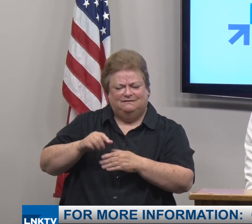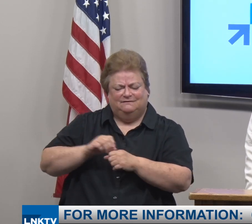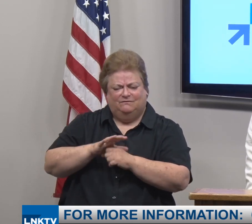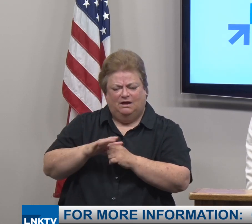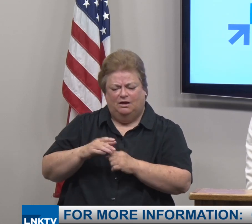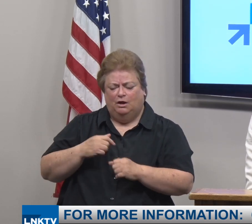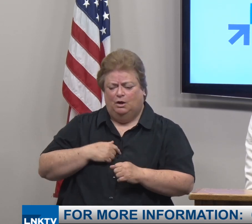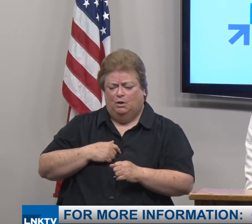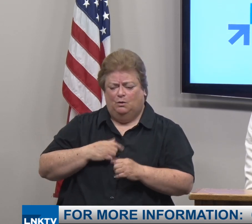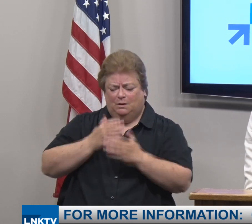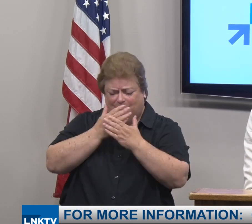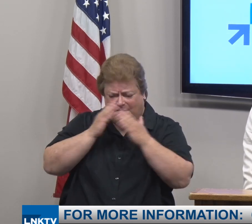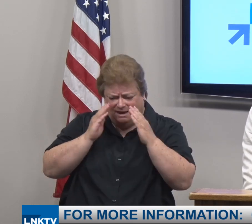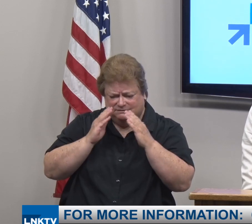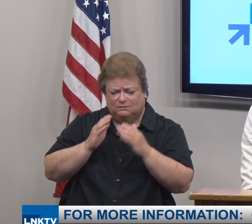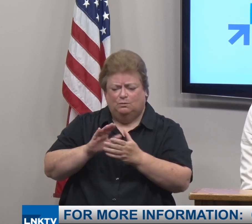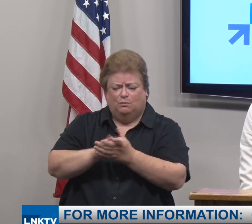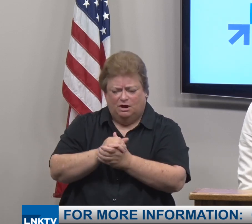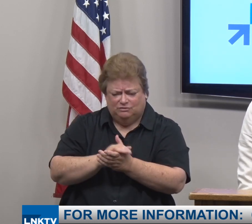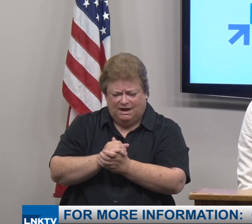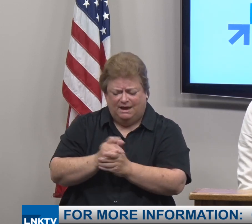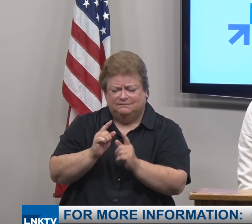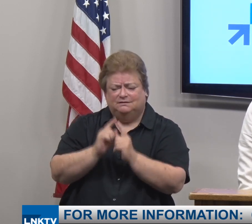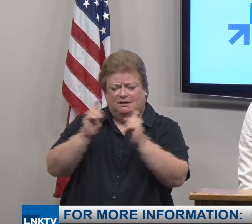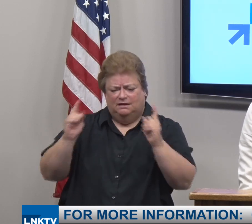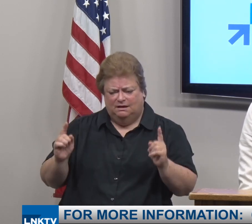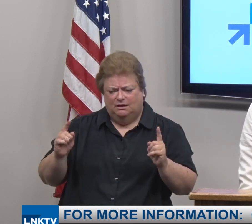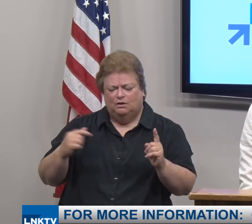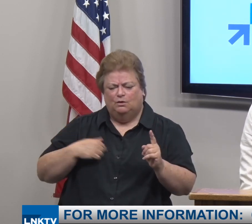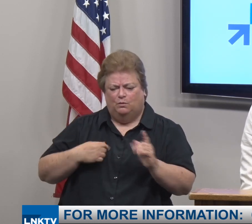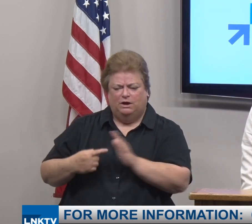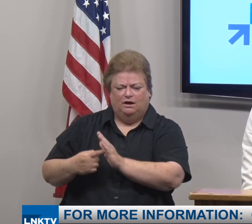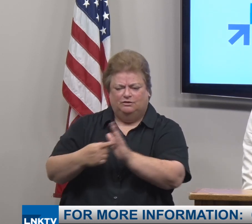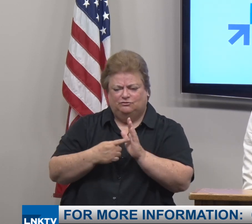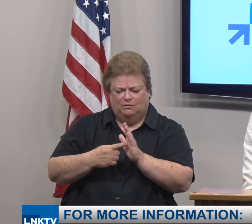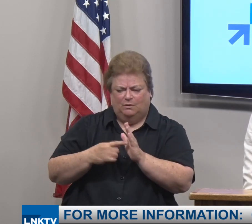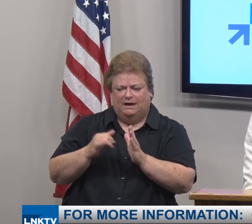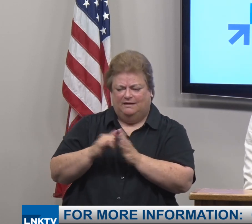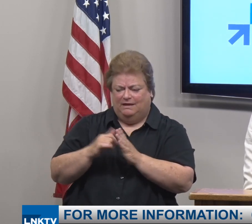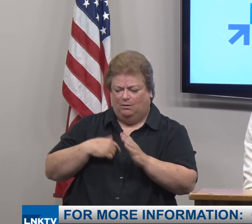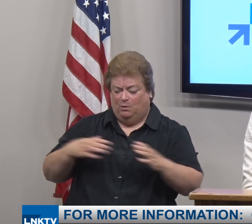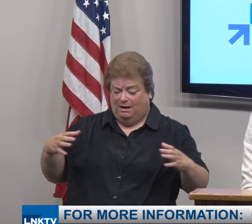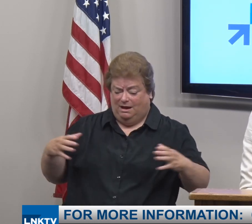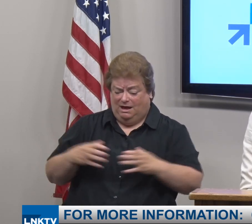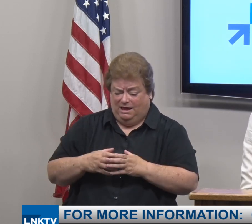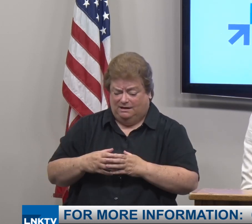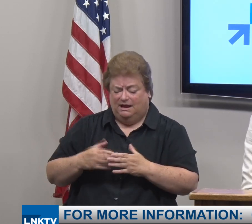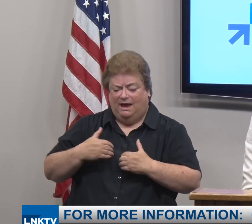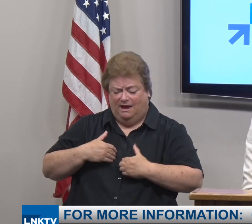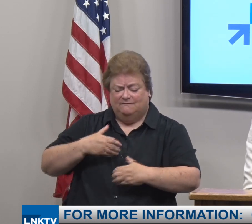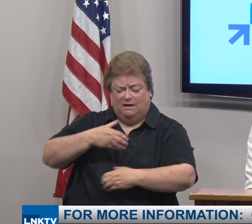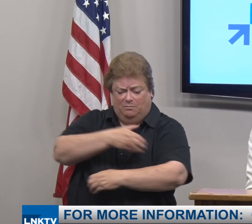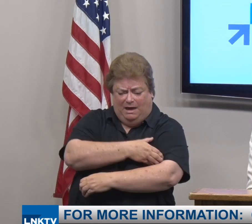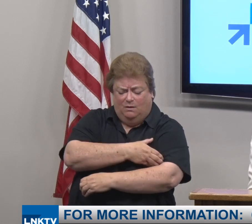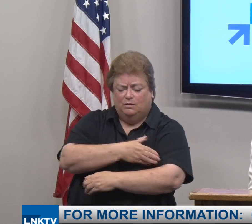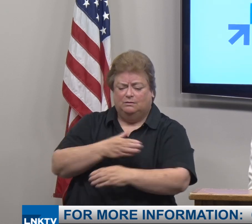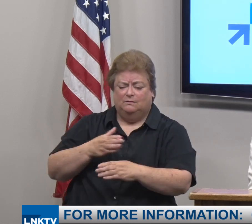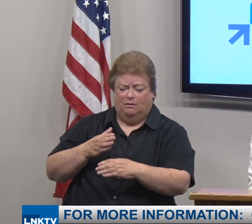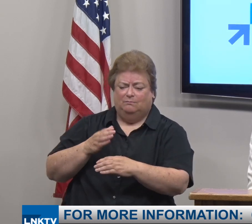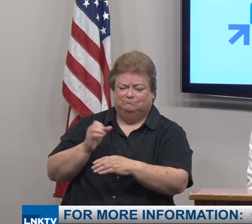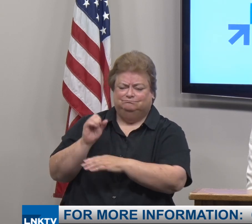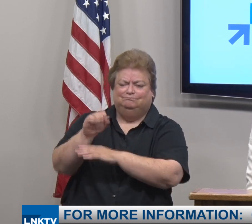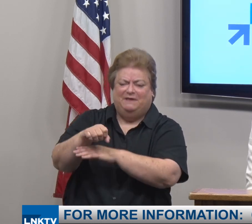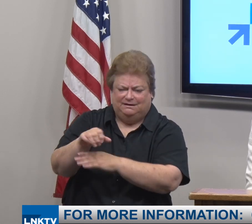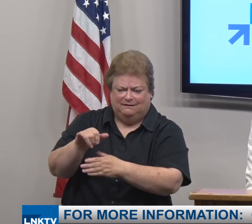hands, and watching our distance from others, we are demonstrating our collective power over a pathogen.